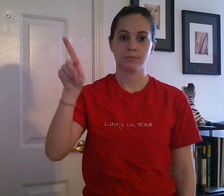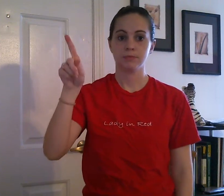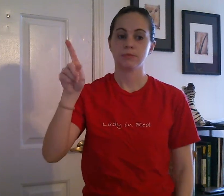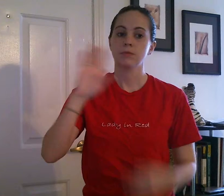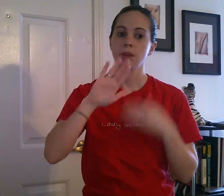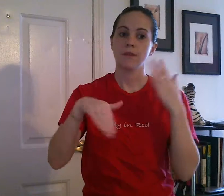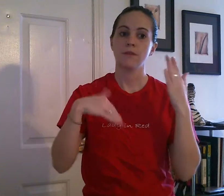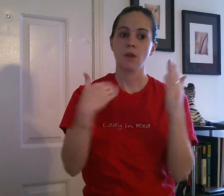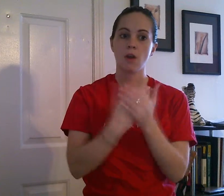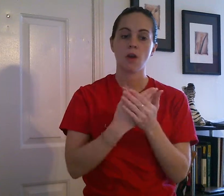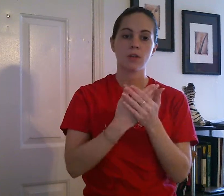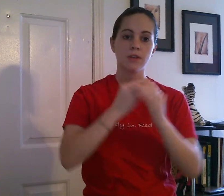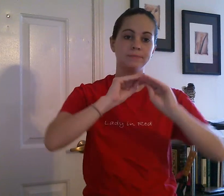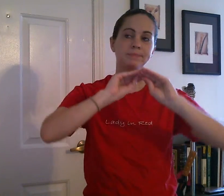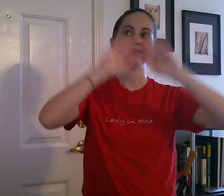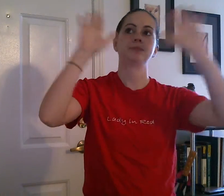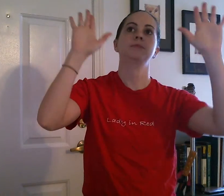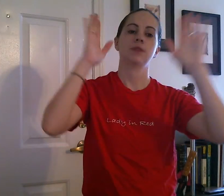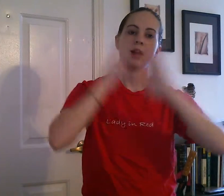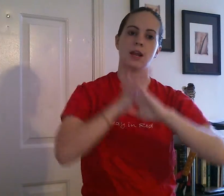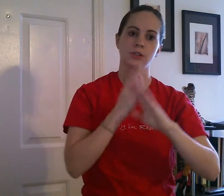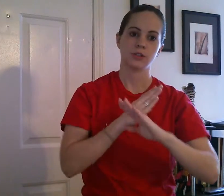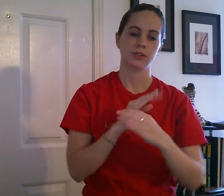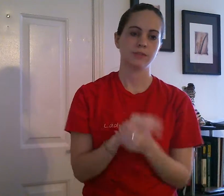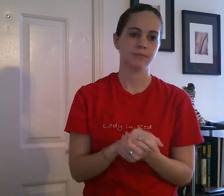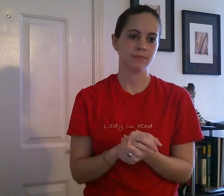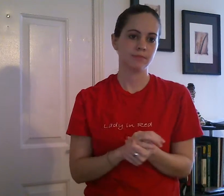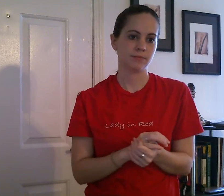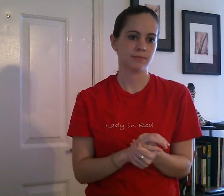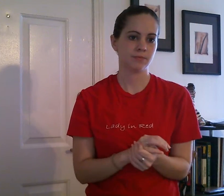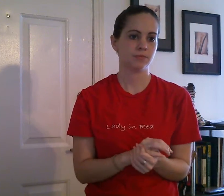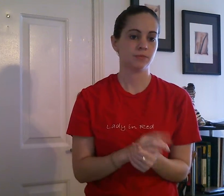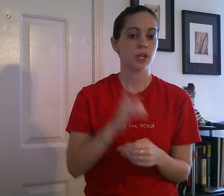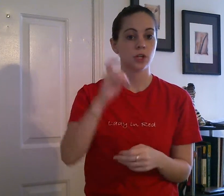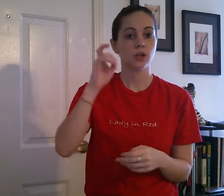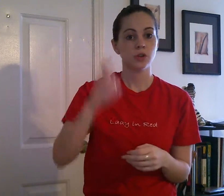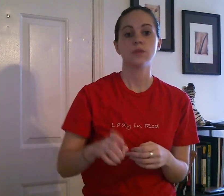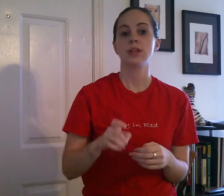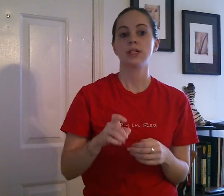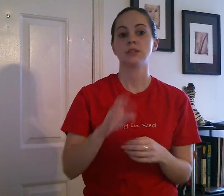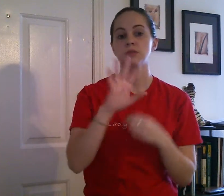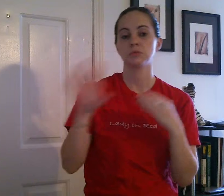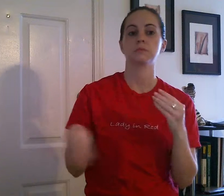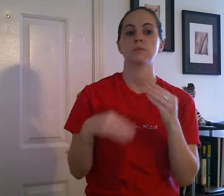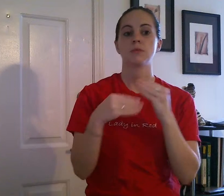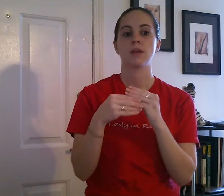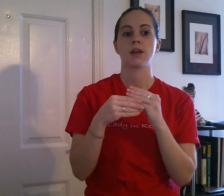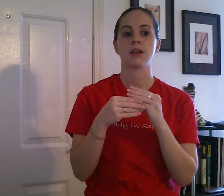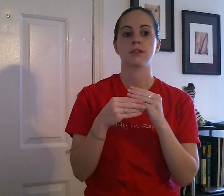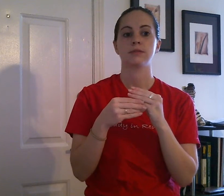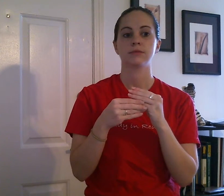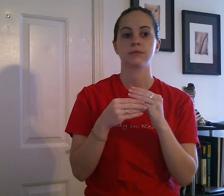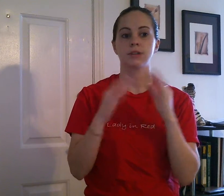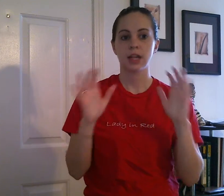the risk rating for each. You must also factor in other activities that are carried out concurrently. These